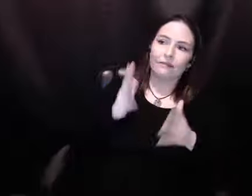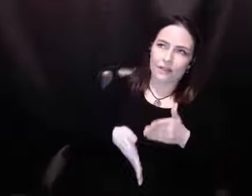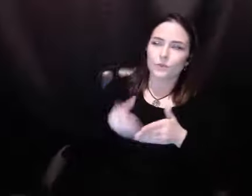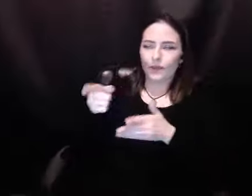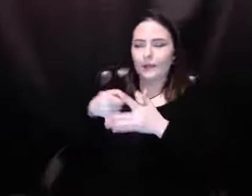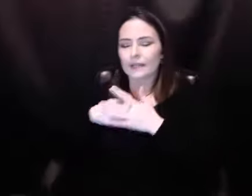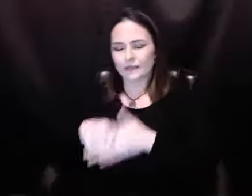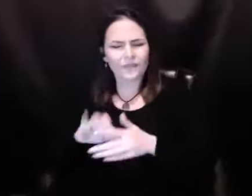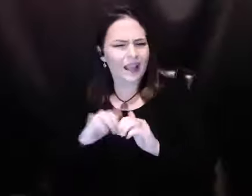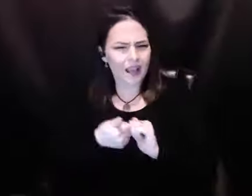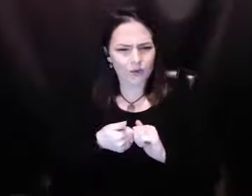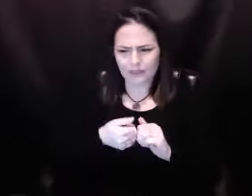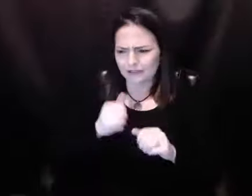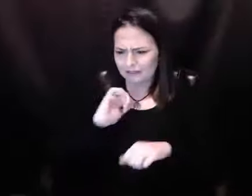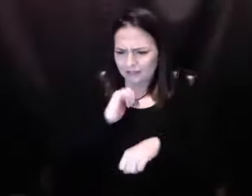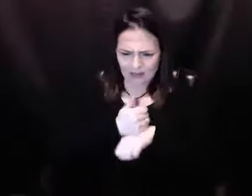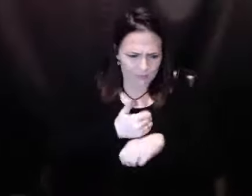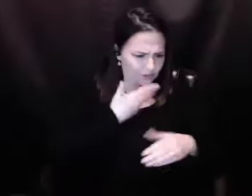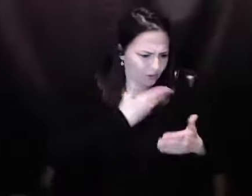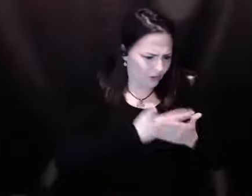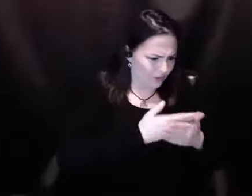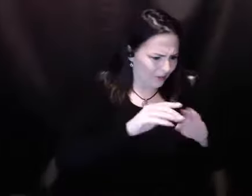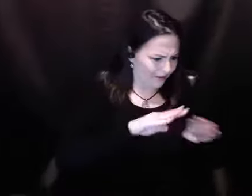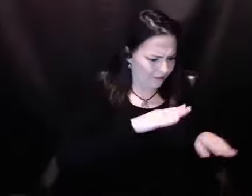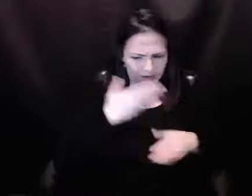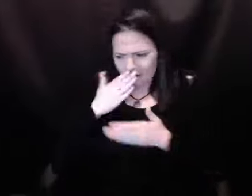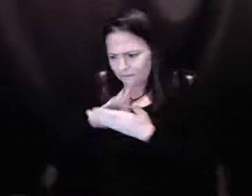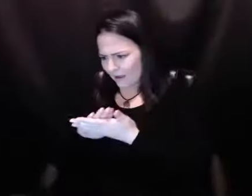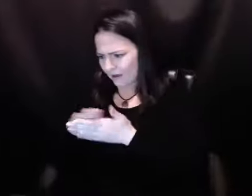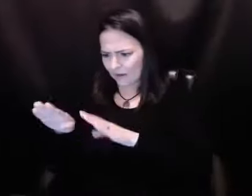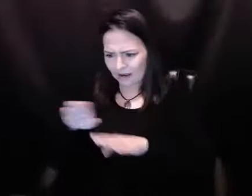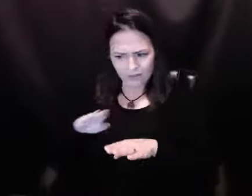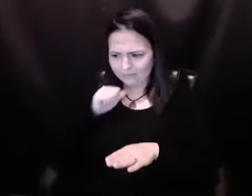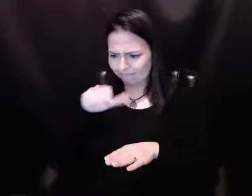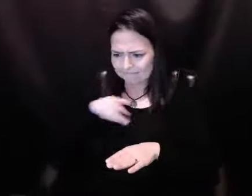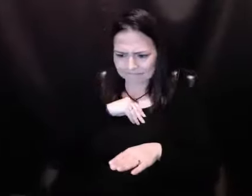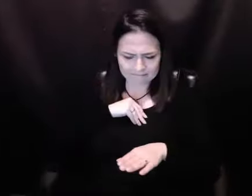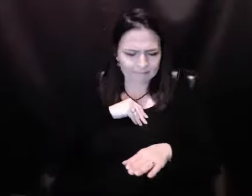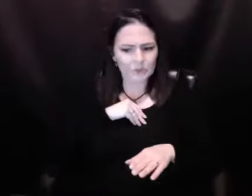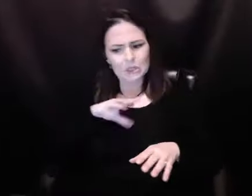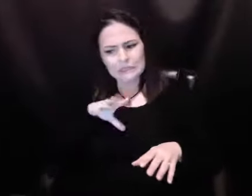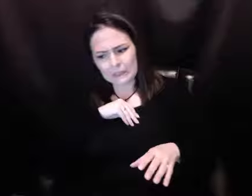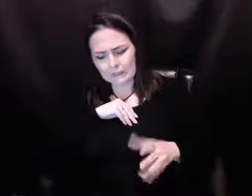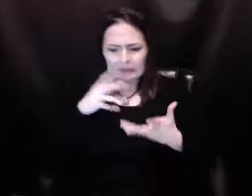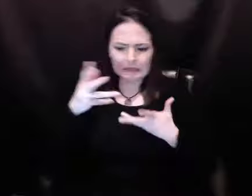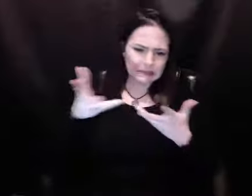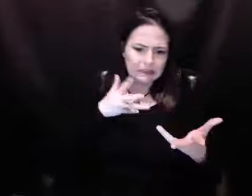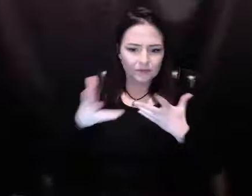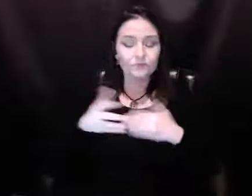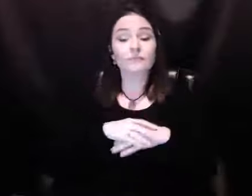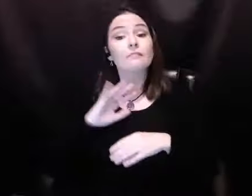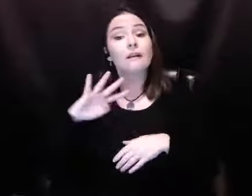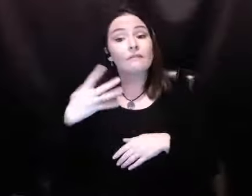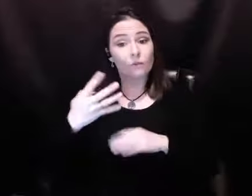and it's December the 10th, page 345. Many of us come to Al-Anon confused. We are